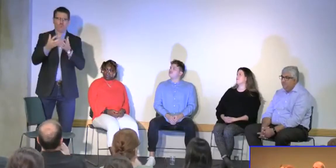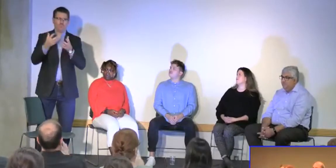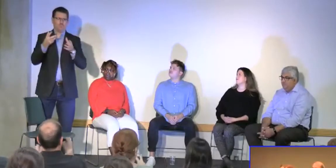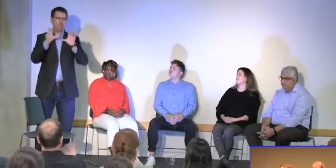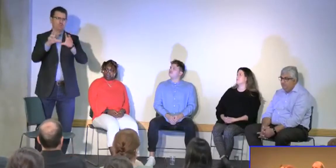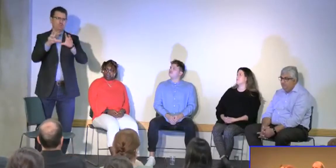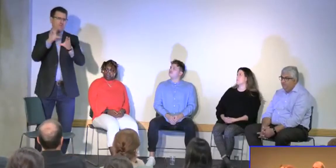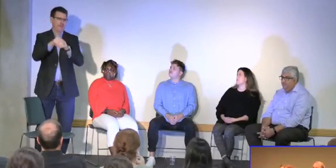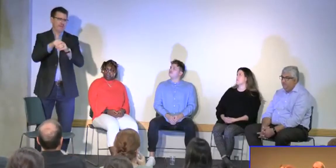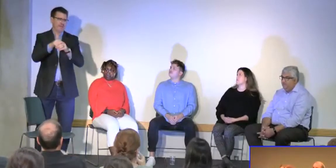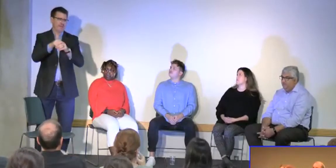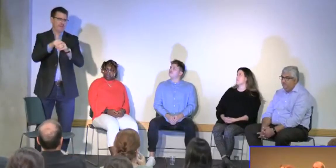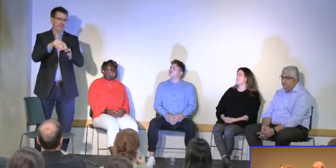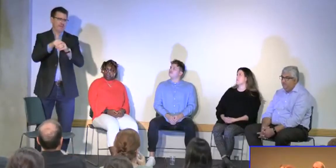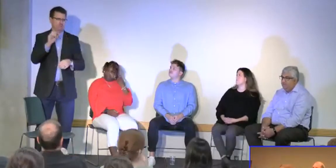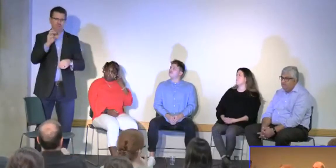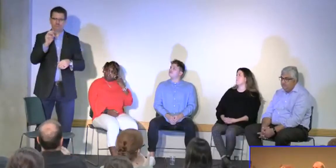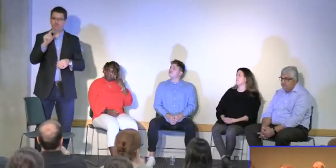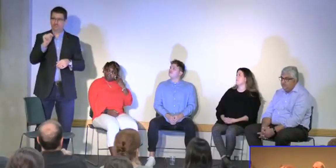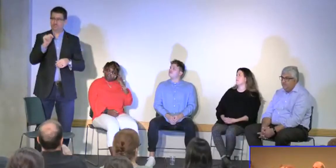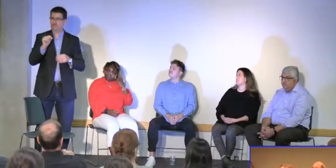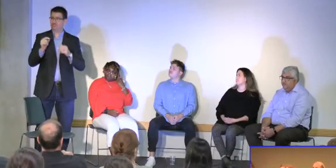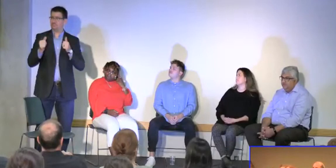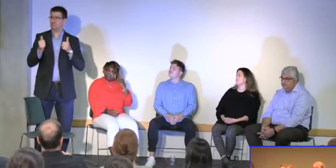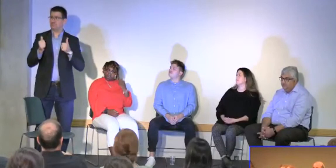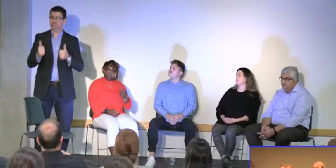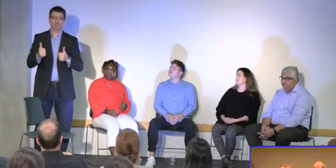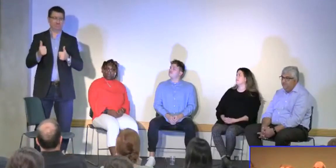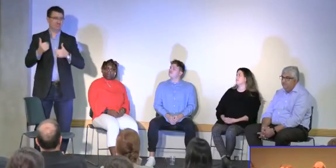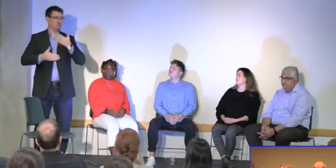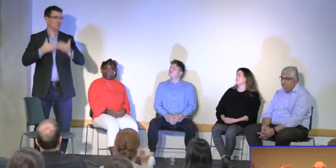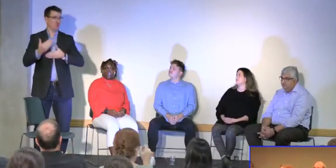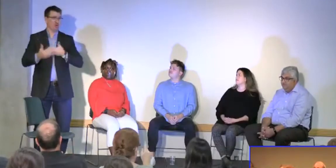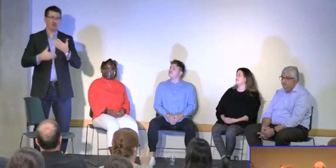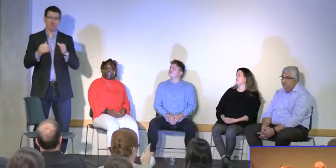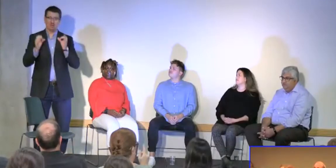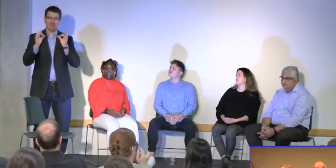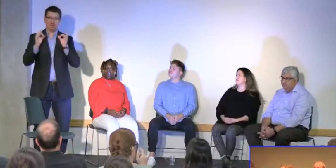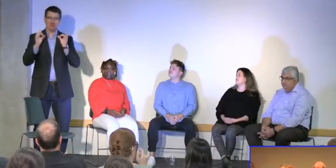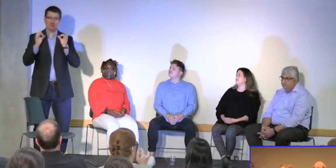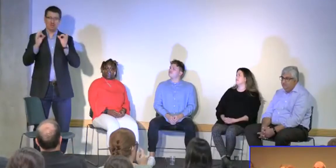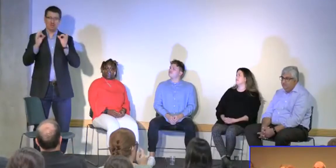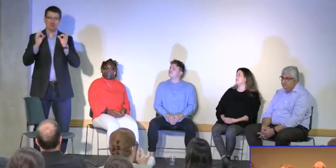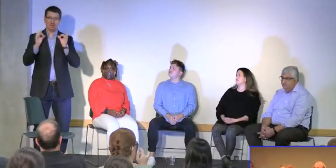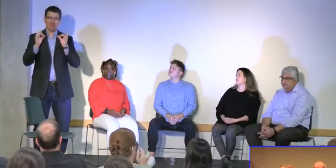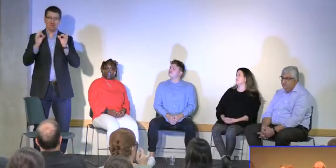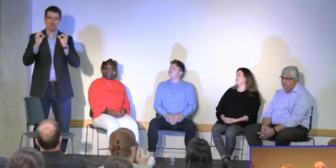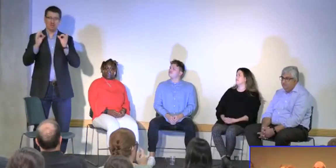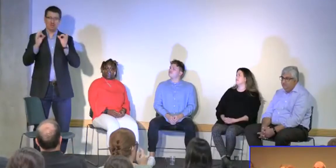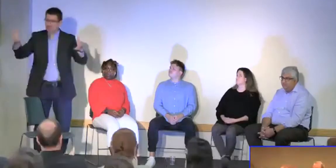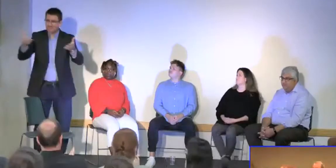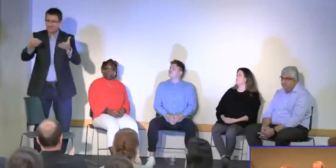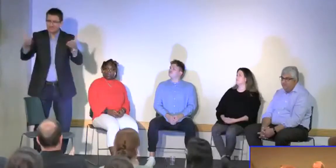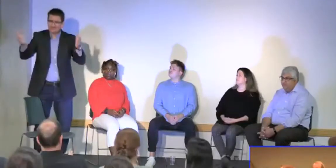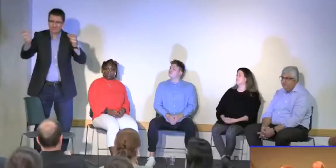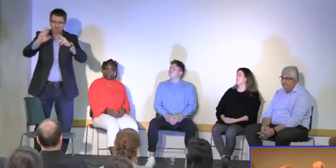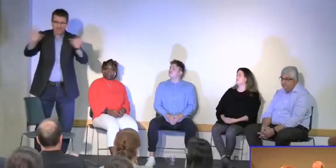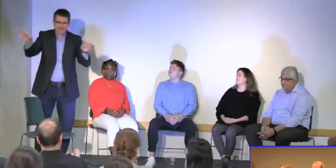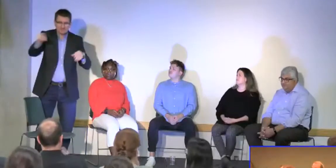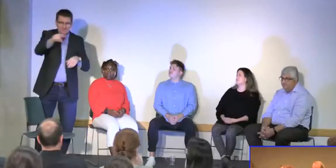As was indicated before, that'll be under the channel of the Office of Global Engagement. So with that introduction,